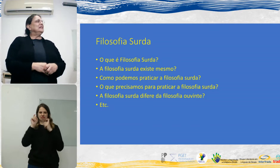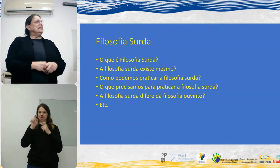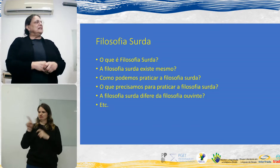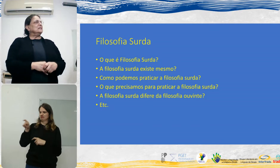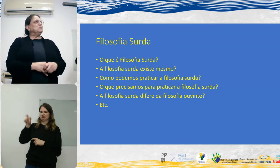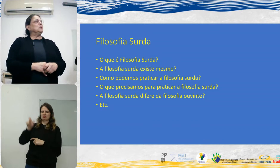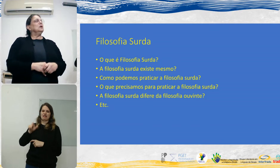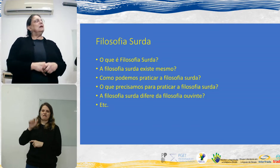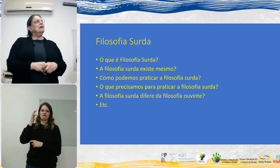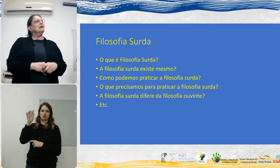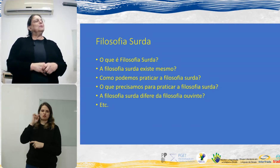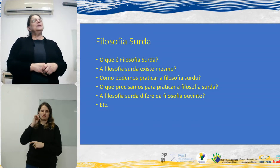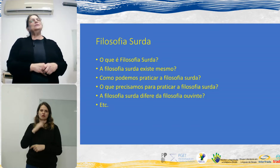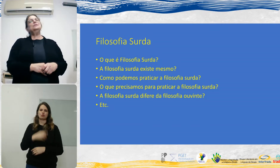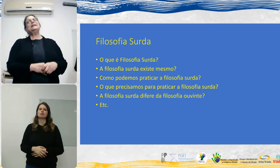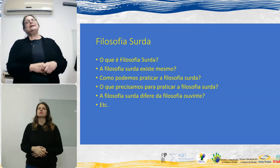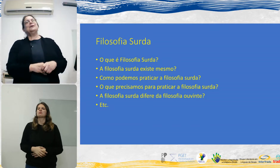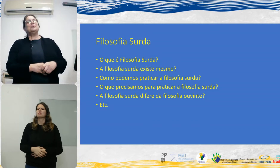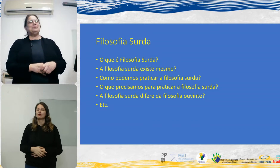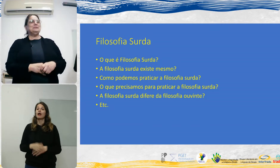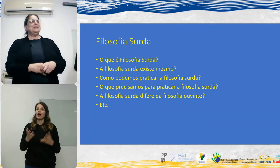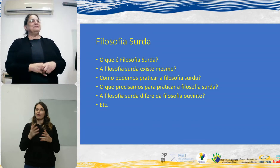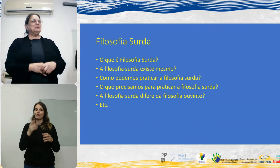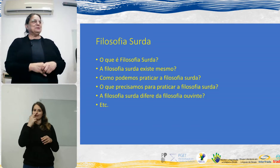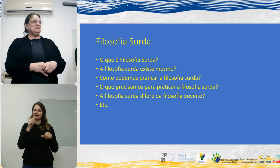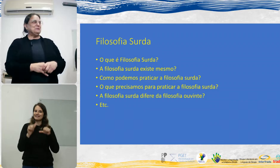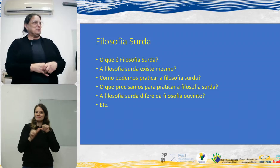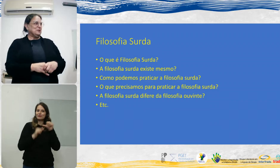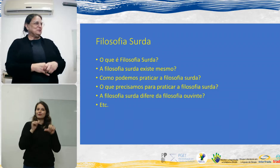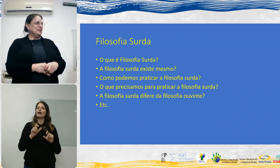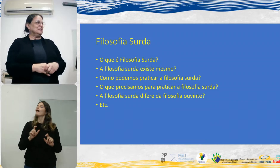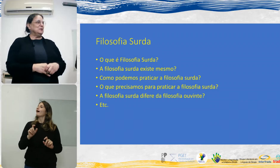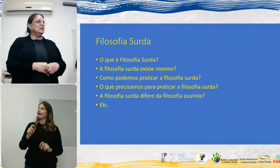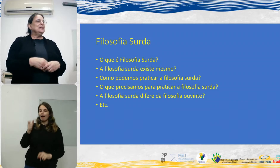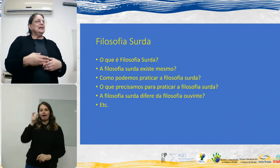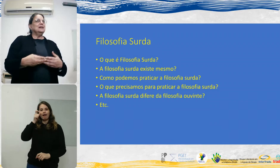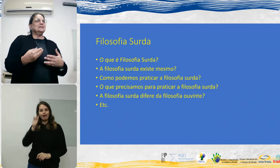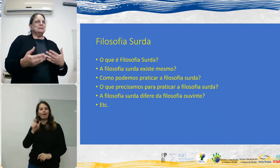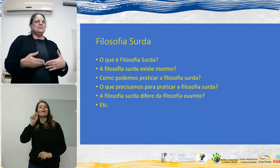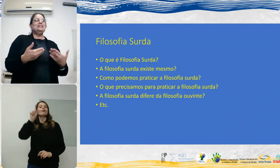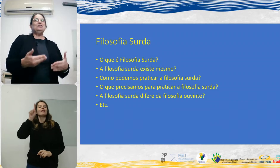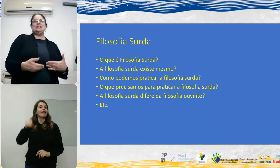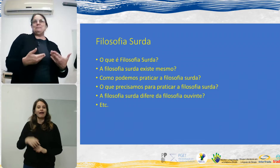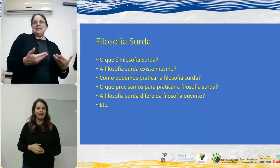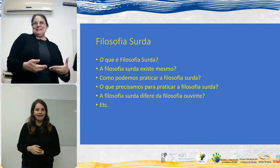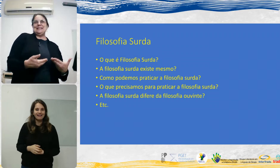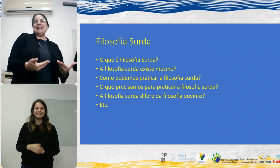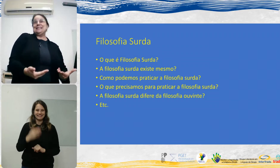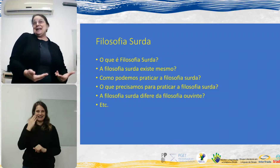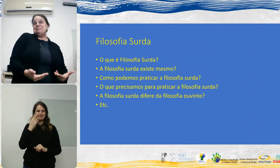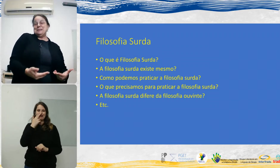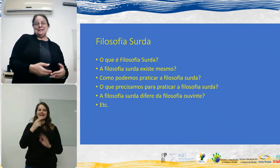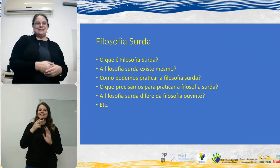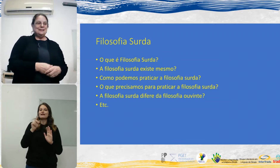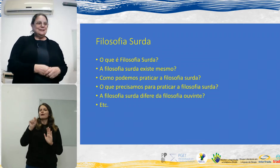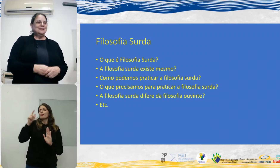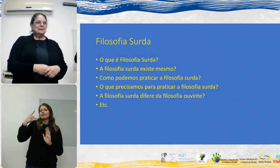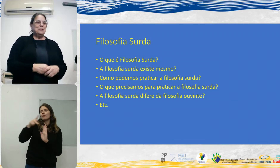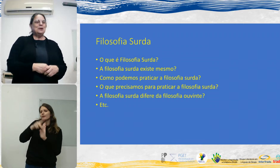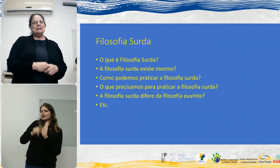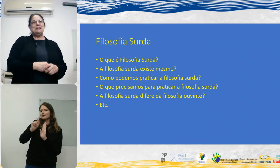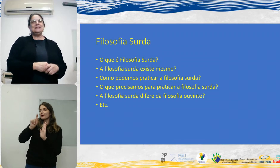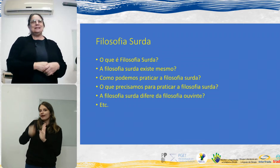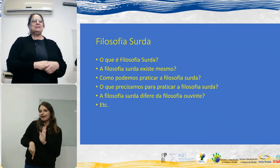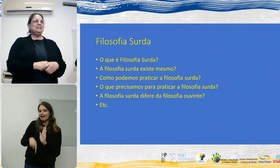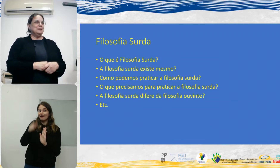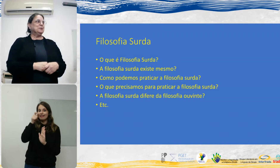exist? It's more, what are you doing now with your deaf philosophy project? So some legitimizing has happened,